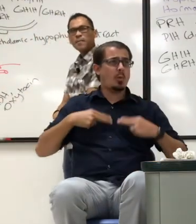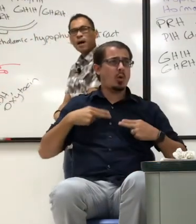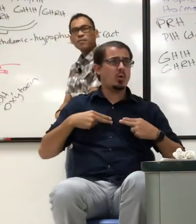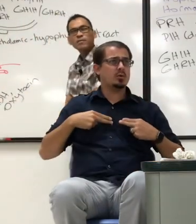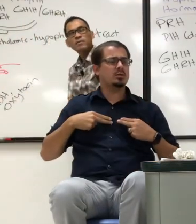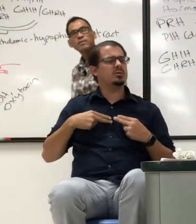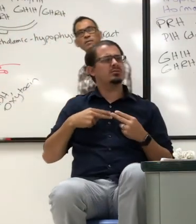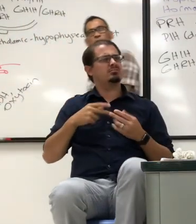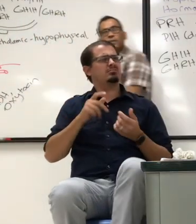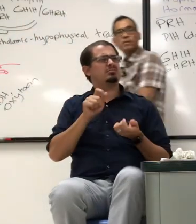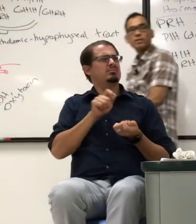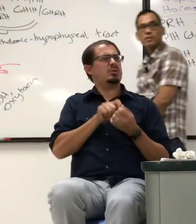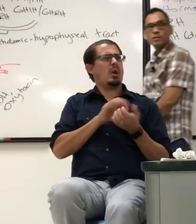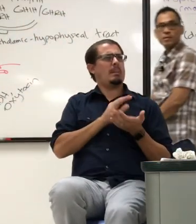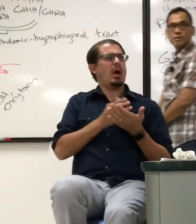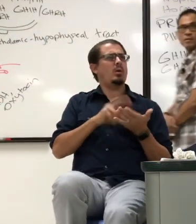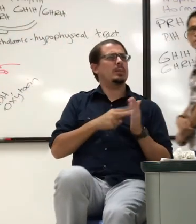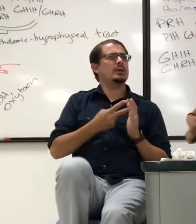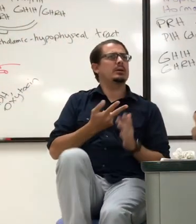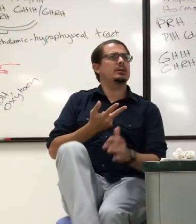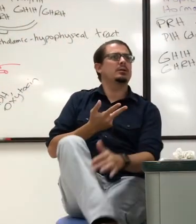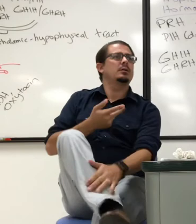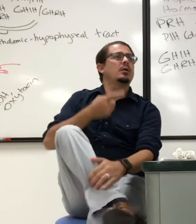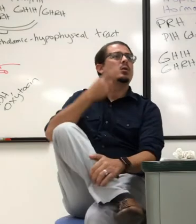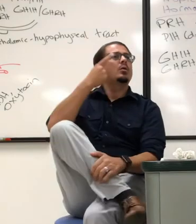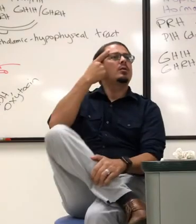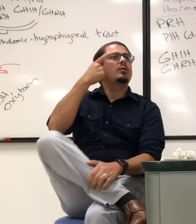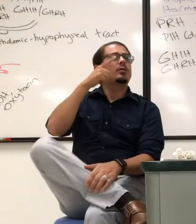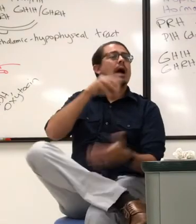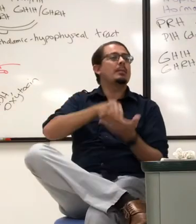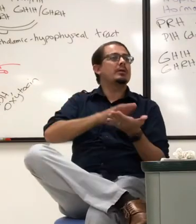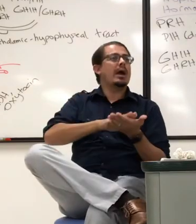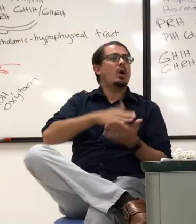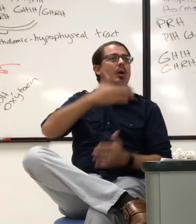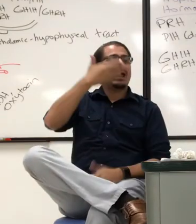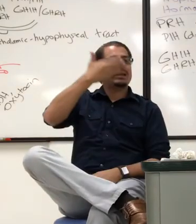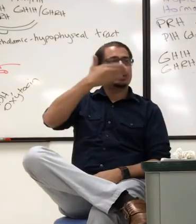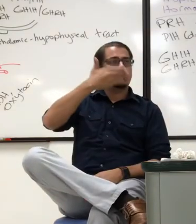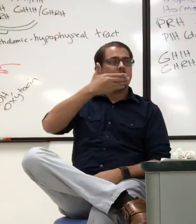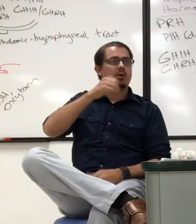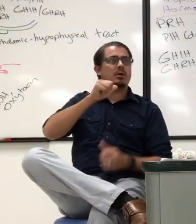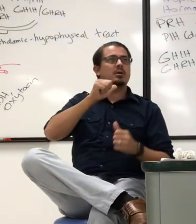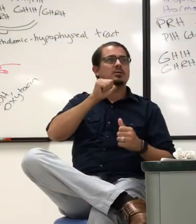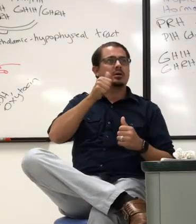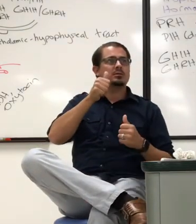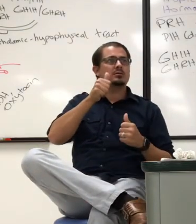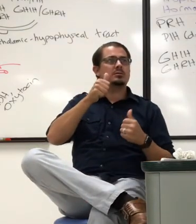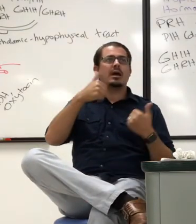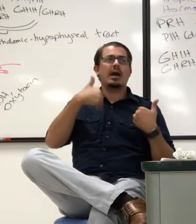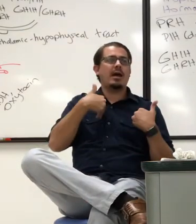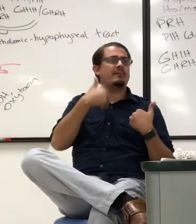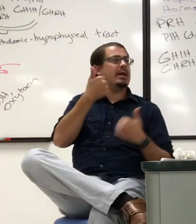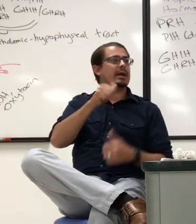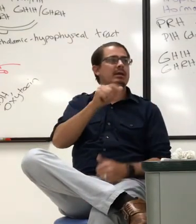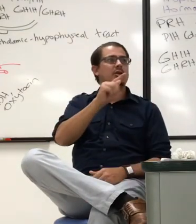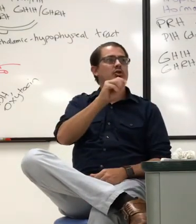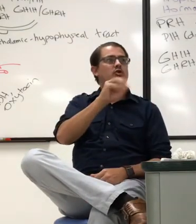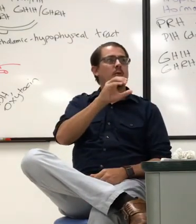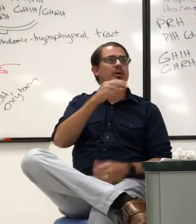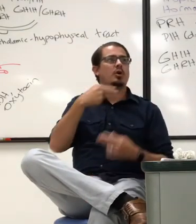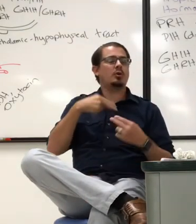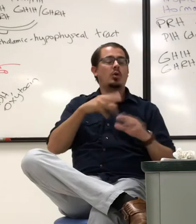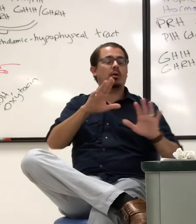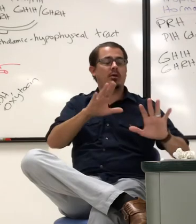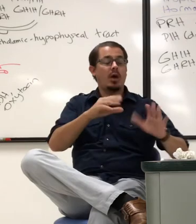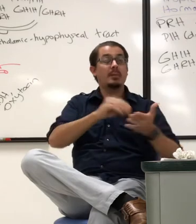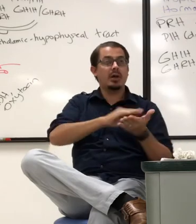that... a certain amount? The anterior, so like for the, I thought the anterior doesn't have any tropic hormones. I mean, sorry,